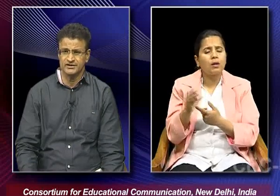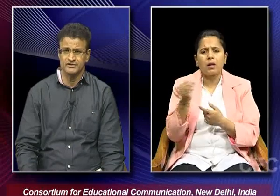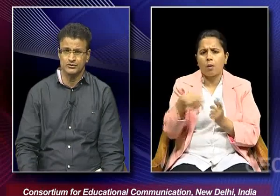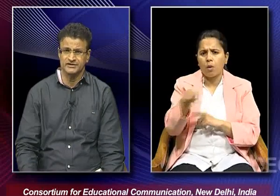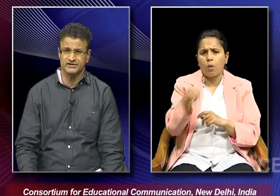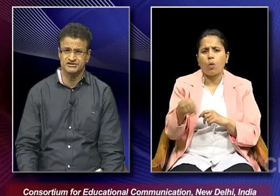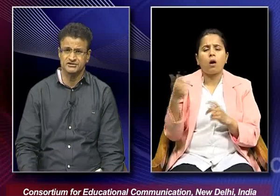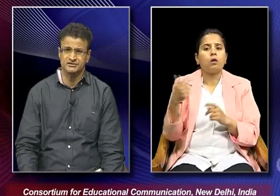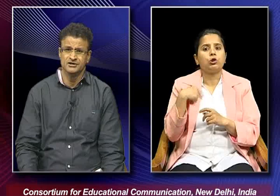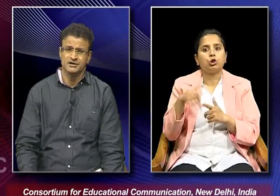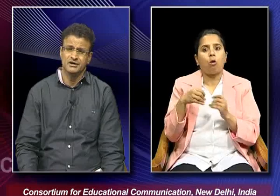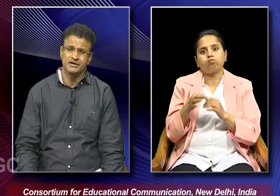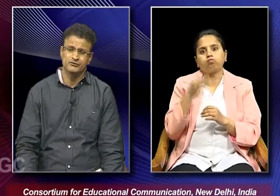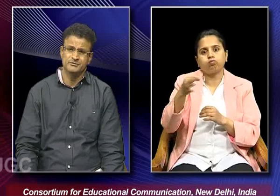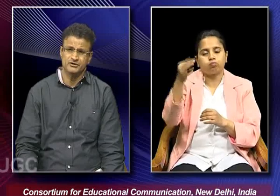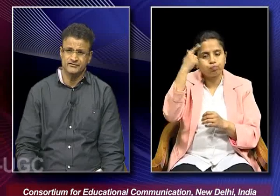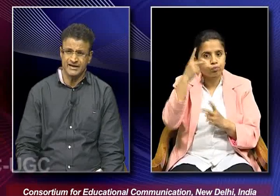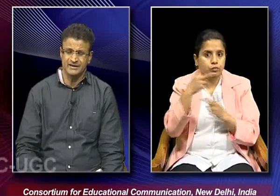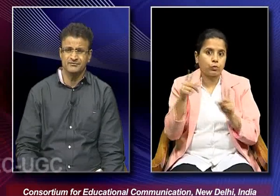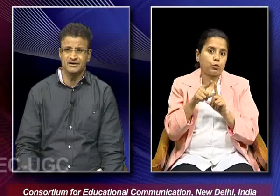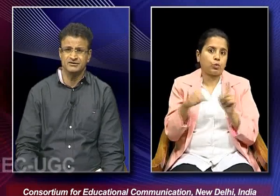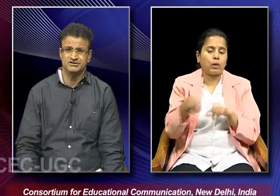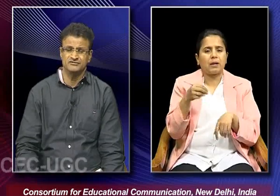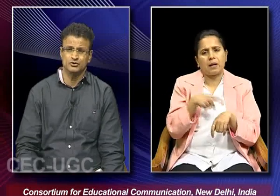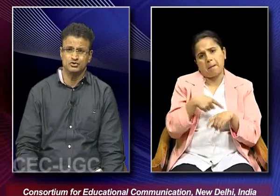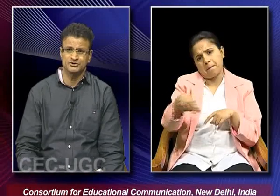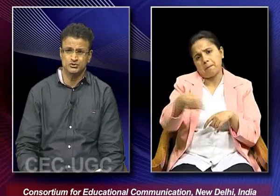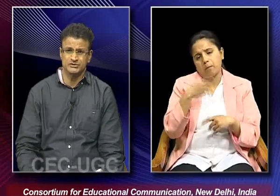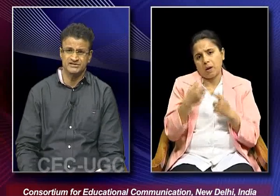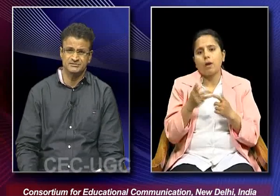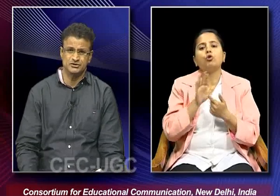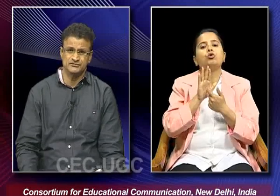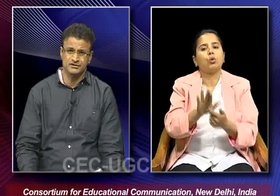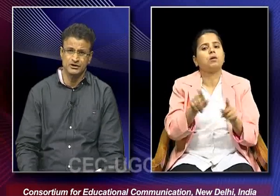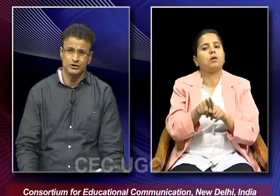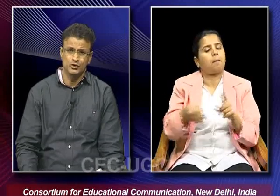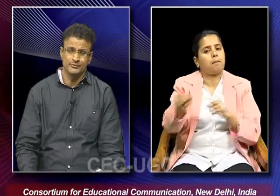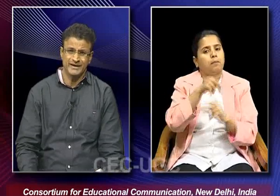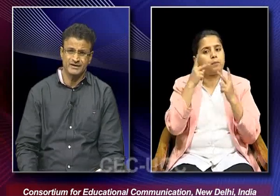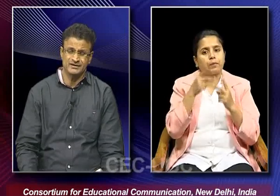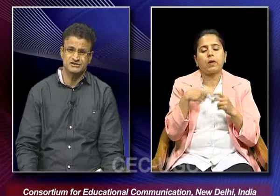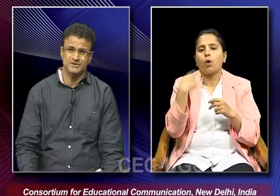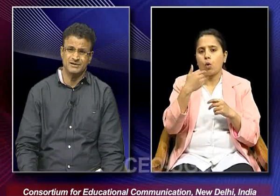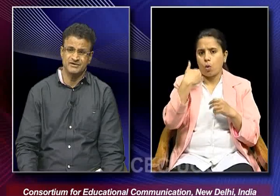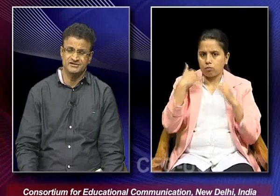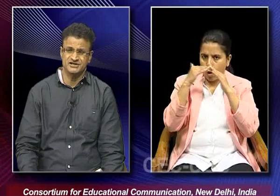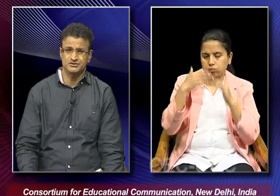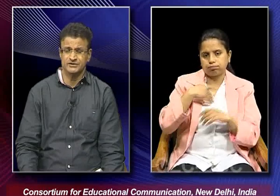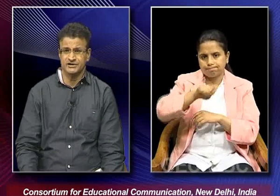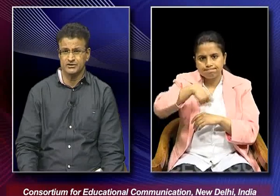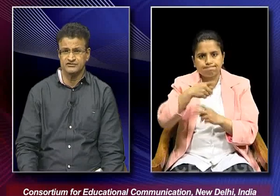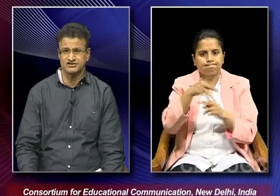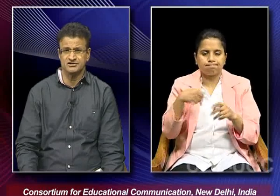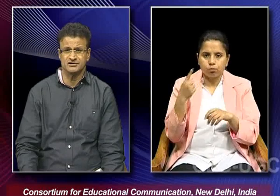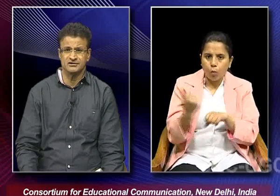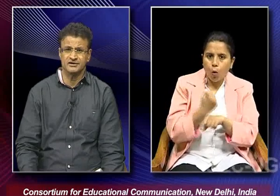of a career orientation, and over a period of time she will also be shown as some sort of a homemaker as well, where she has to take